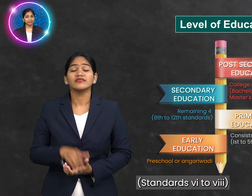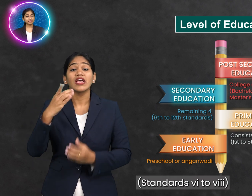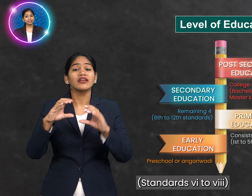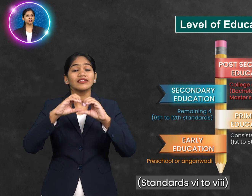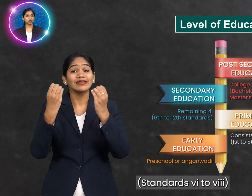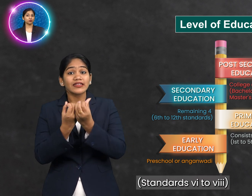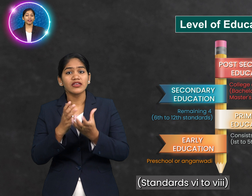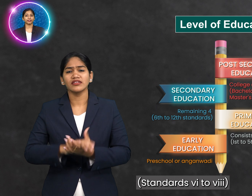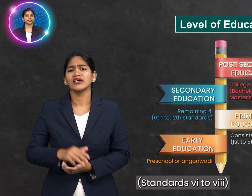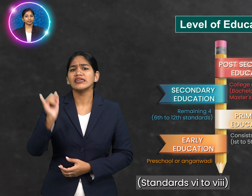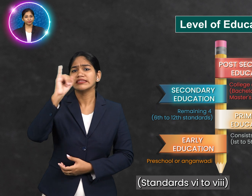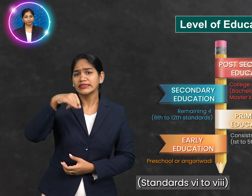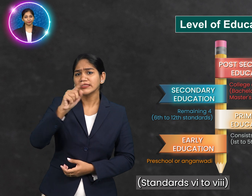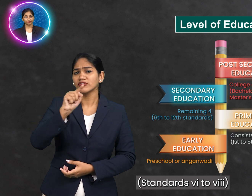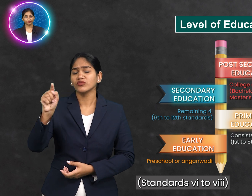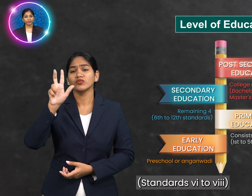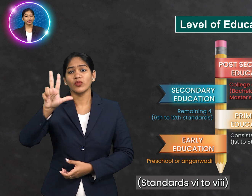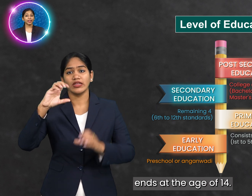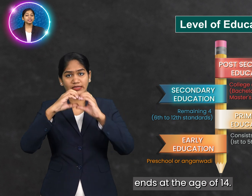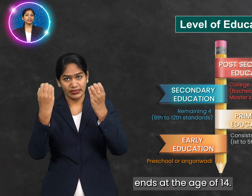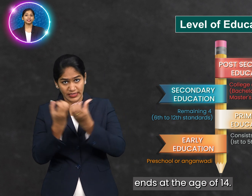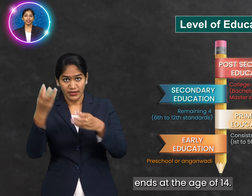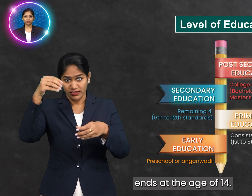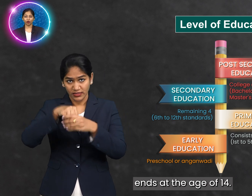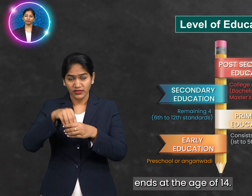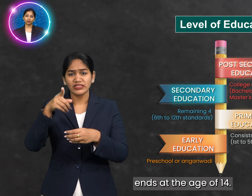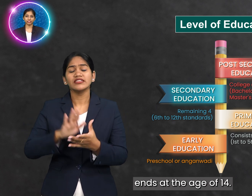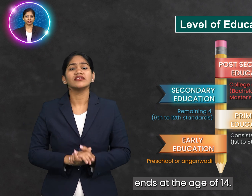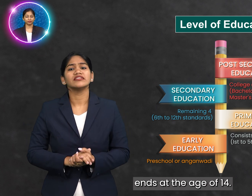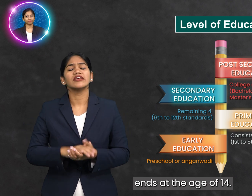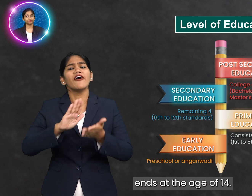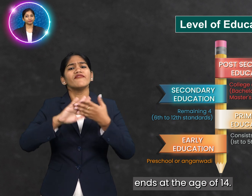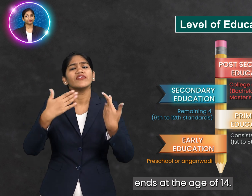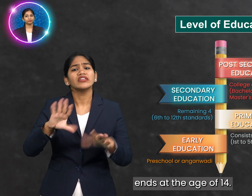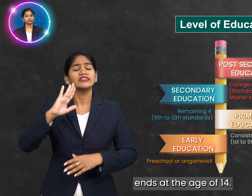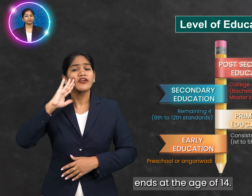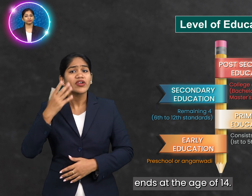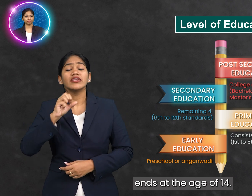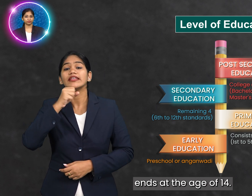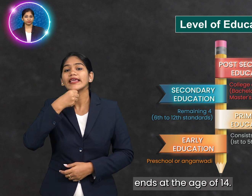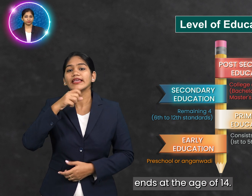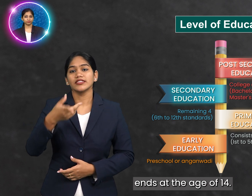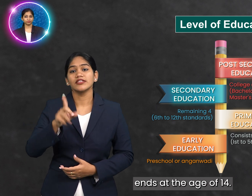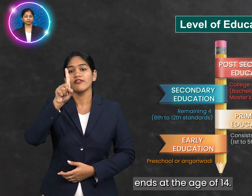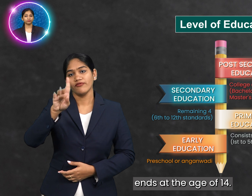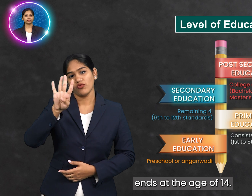standards 6th to 8th, ends at the age of 14.